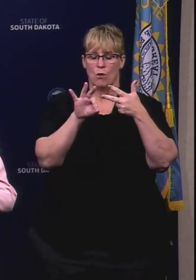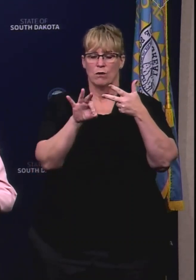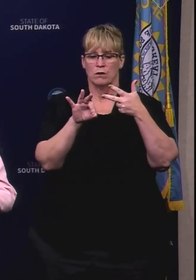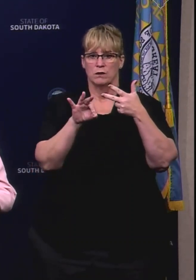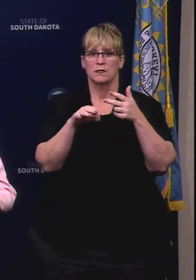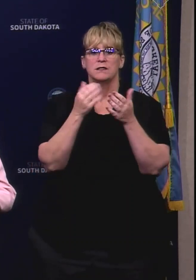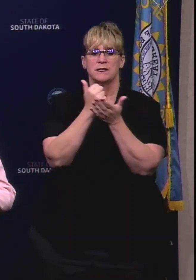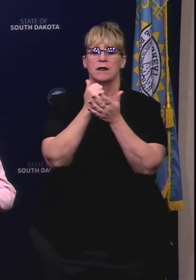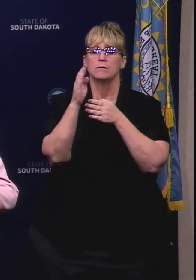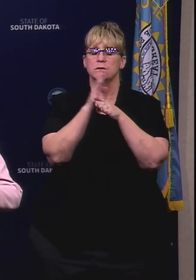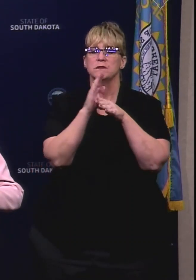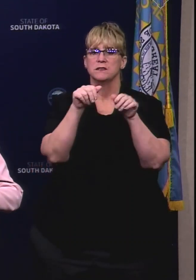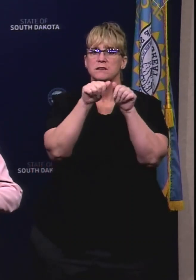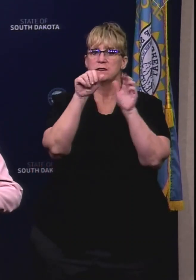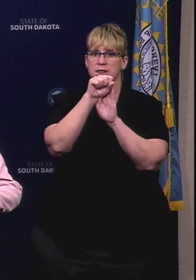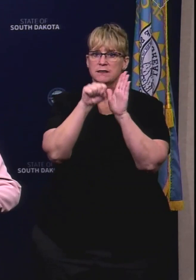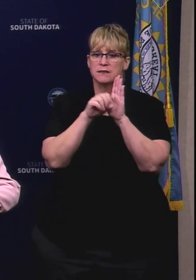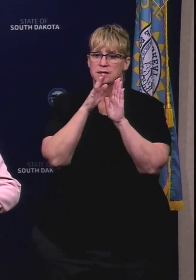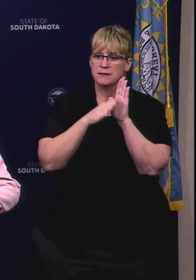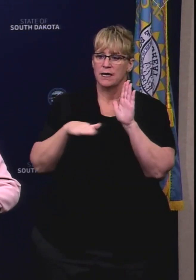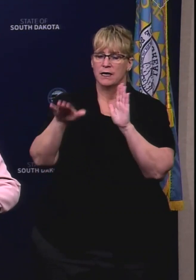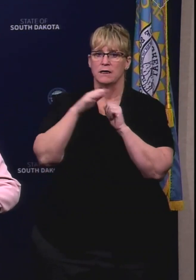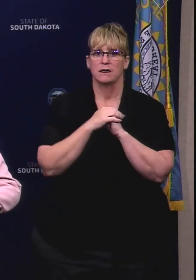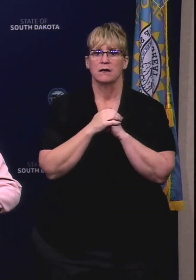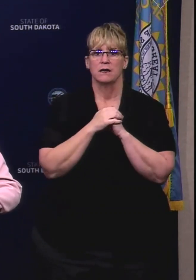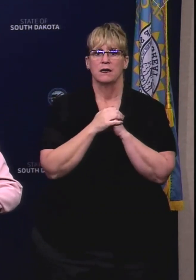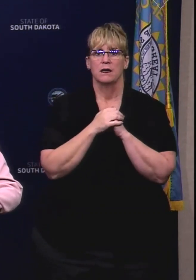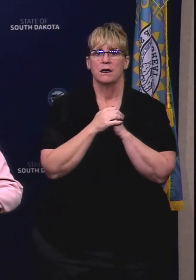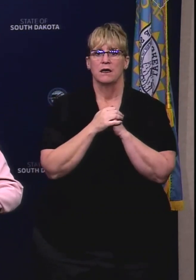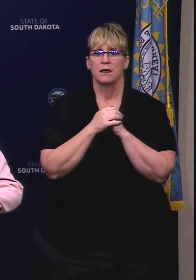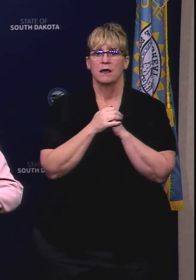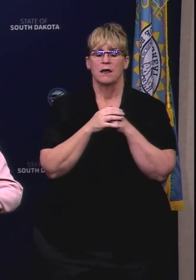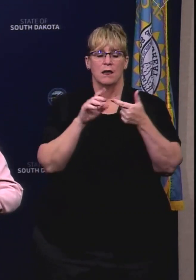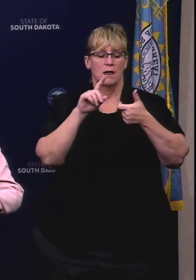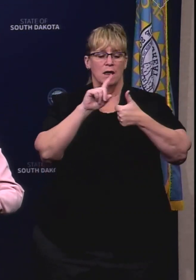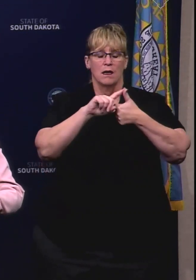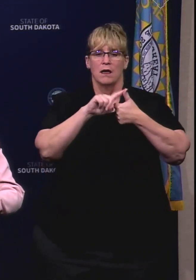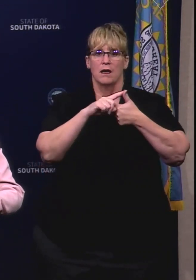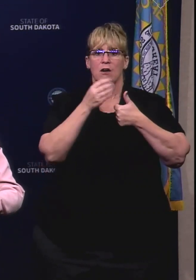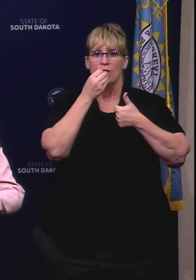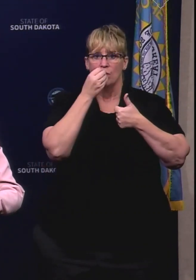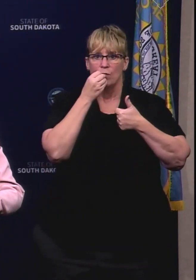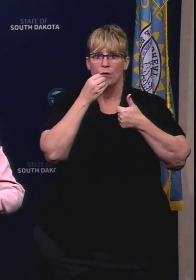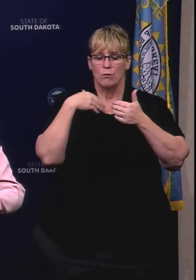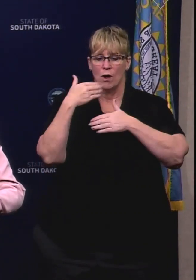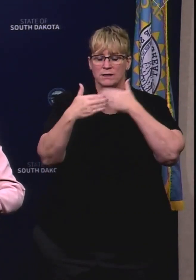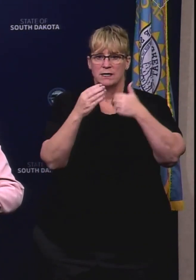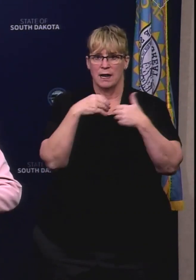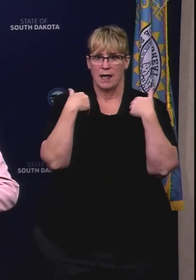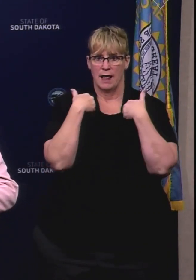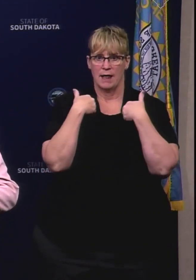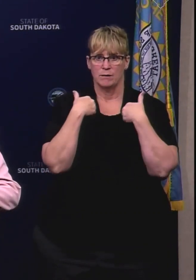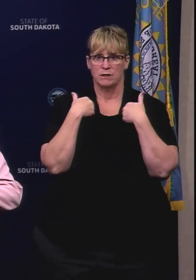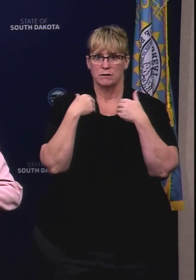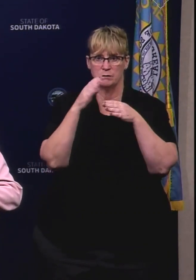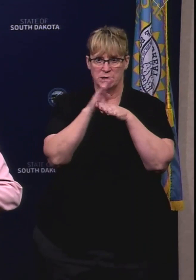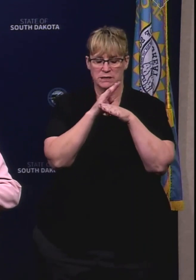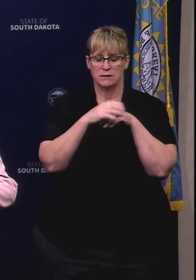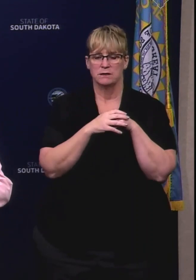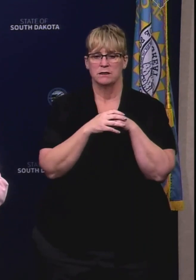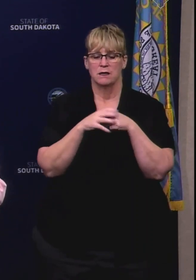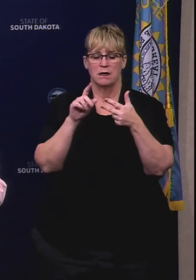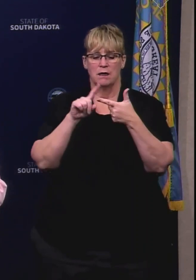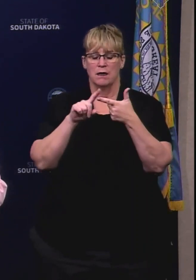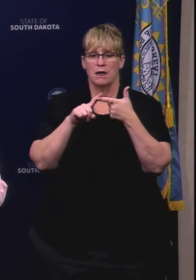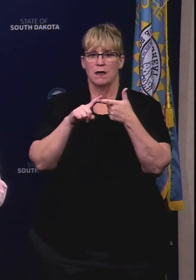help businesses across the state. Those areas are food processing and animal industry, industry and business in